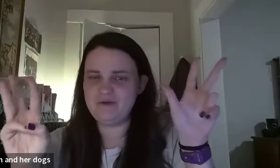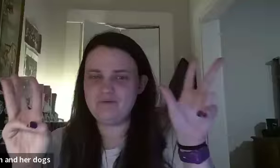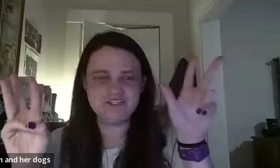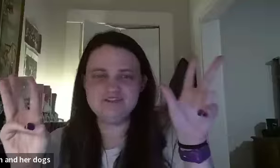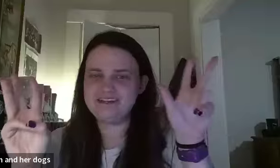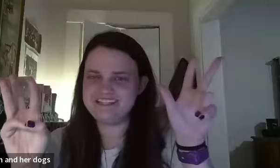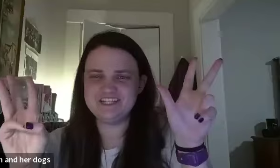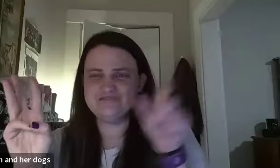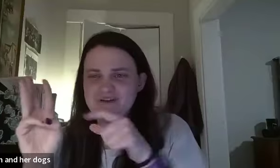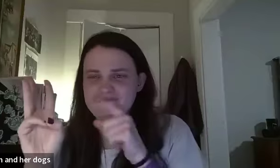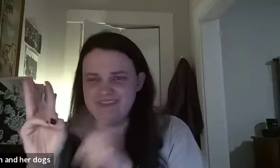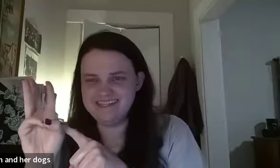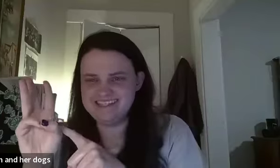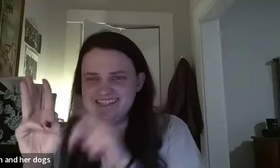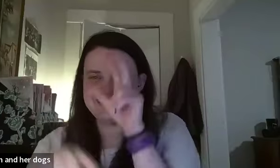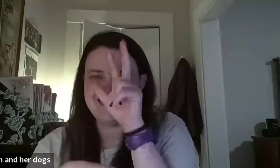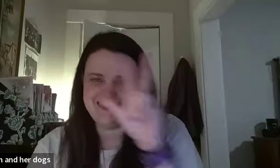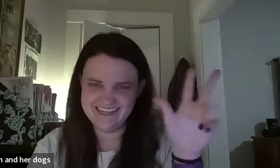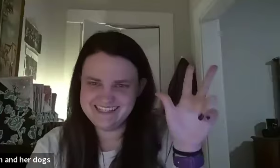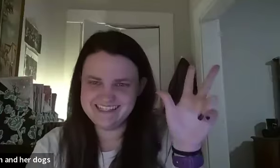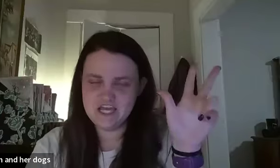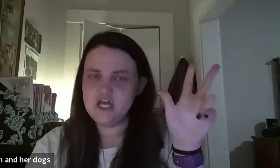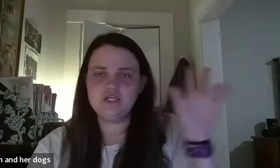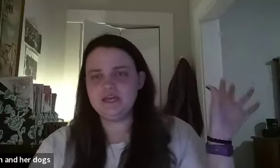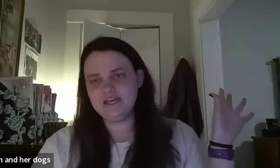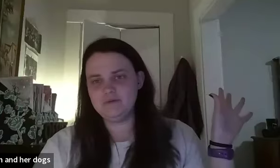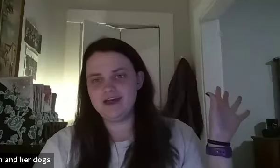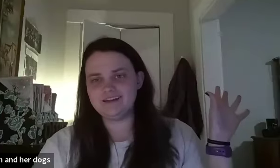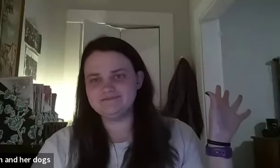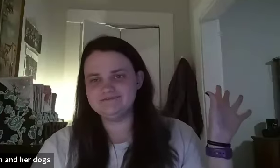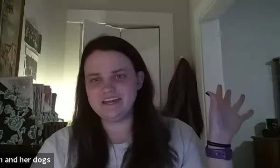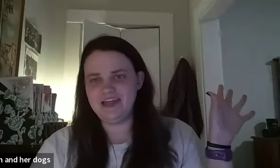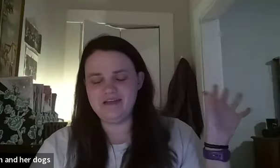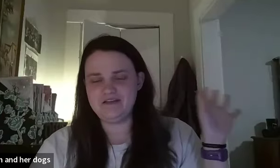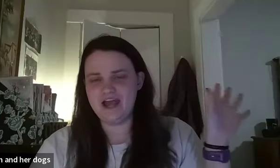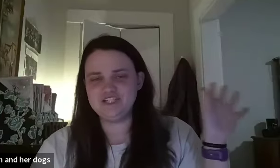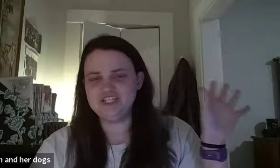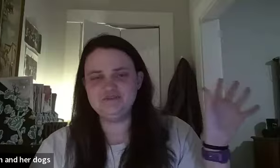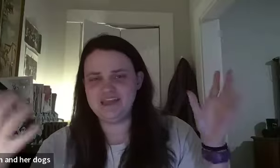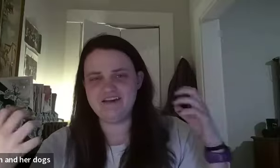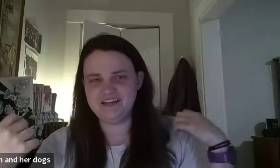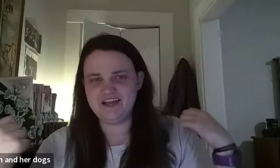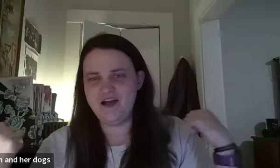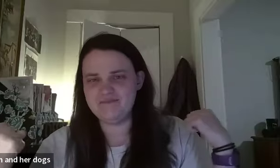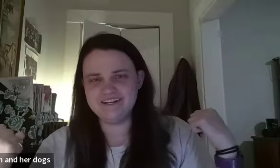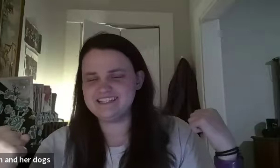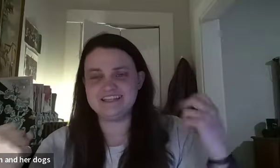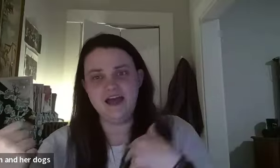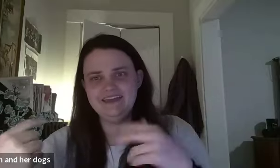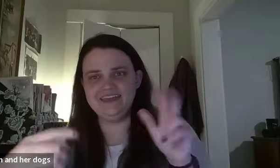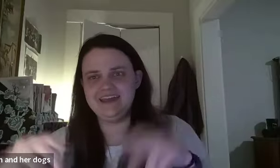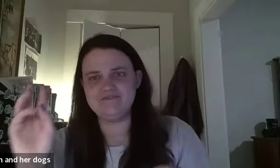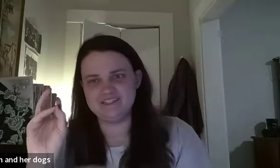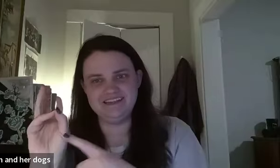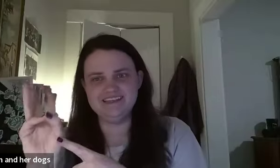like once you transition from this to this, you can't go back. Like I genuinely have like a confidence because I can't ever see this